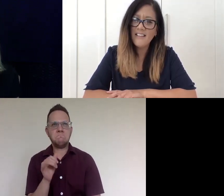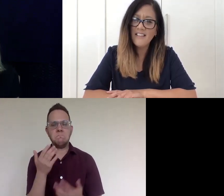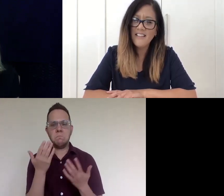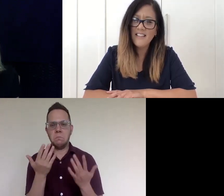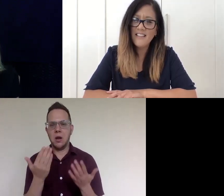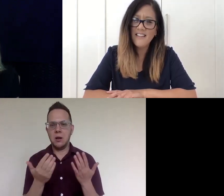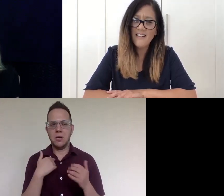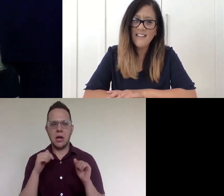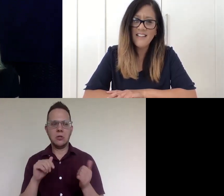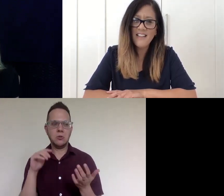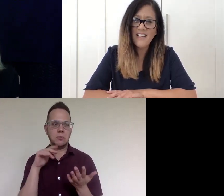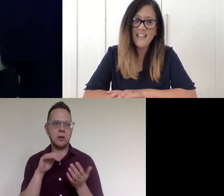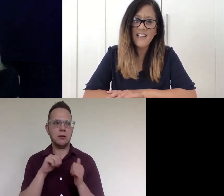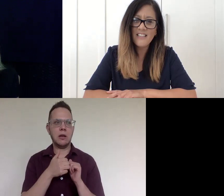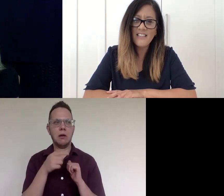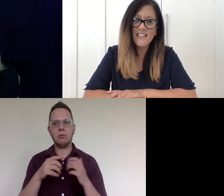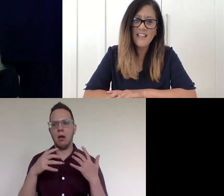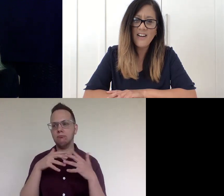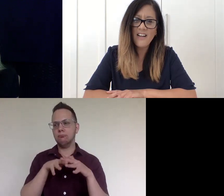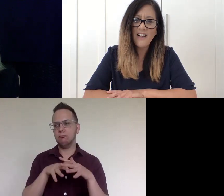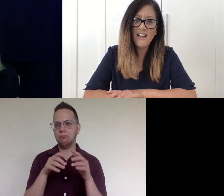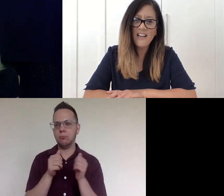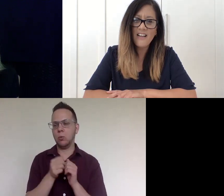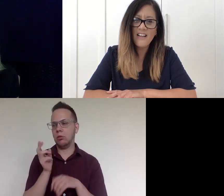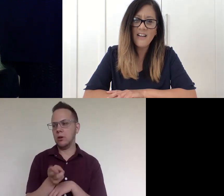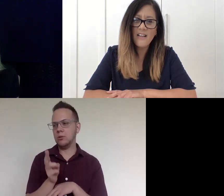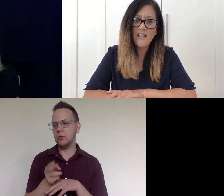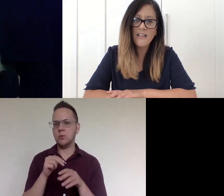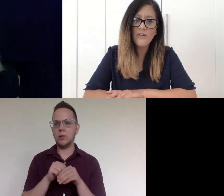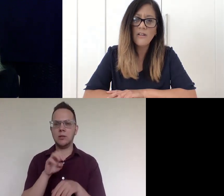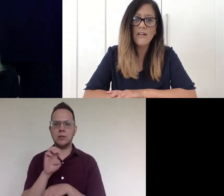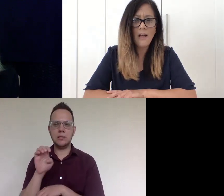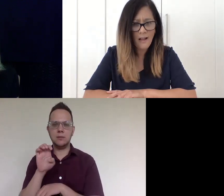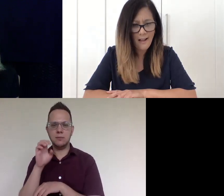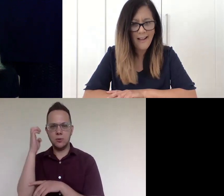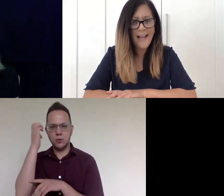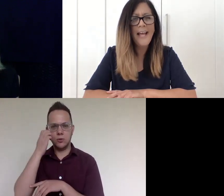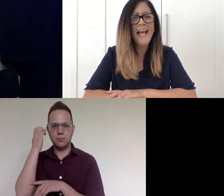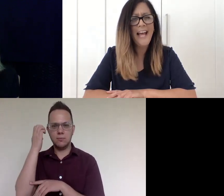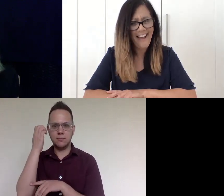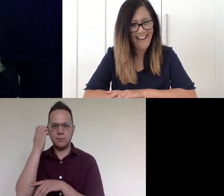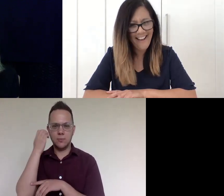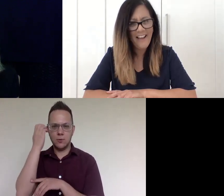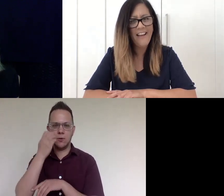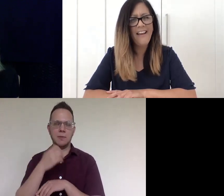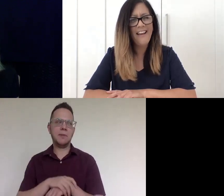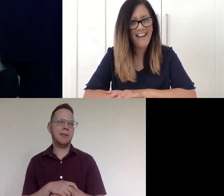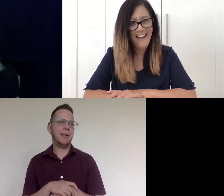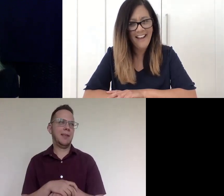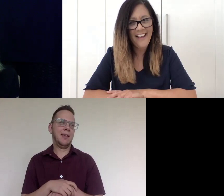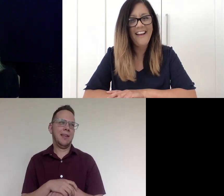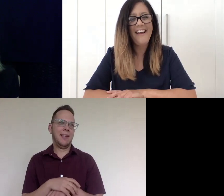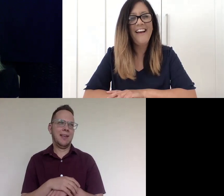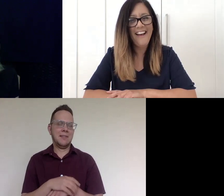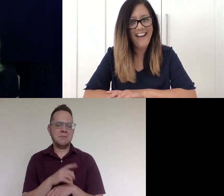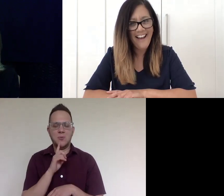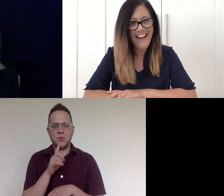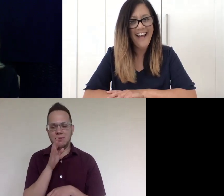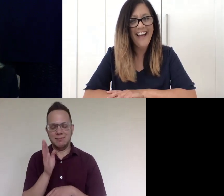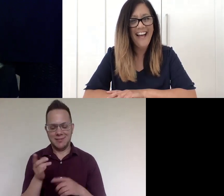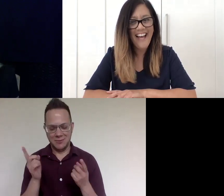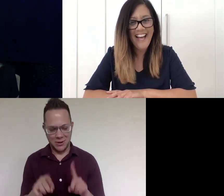was interested in HIV and AIDS, and I thought maybe I could study those issues. And I wanted to start by